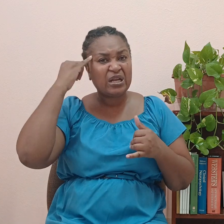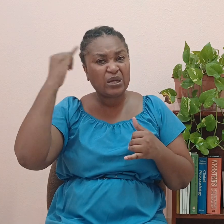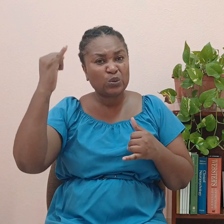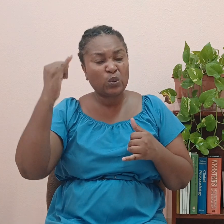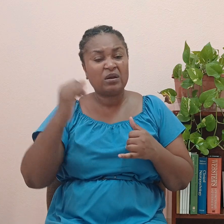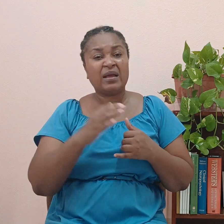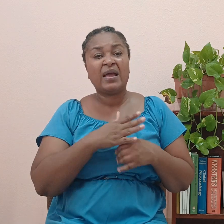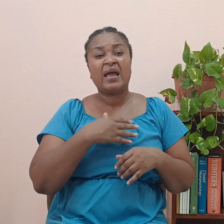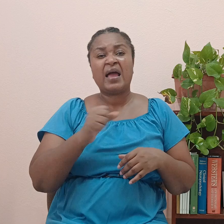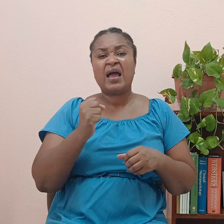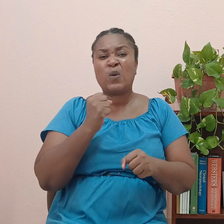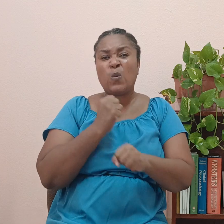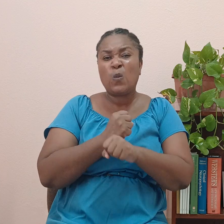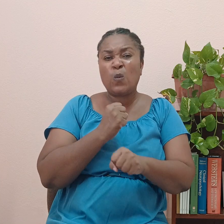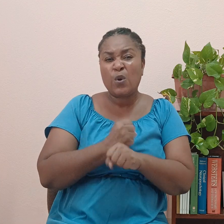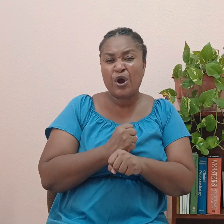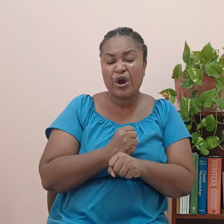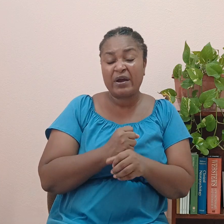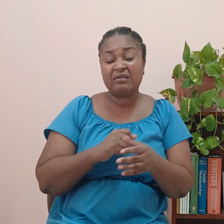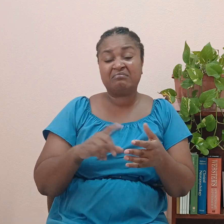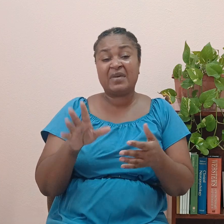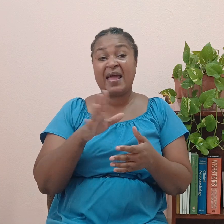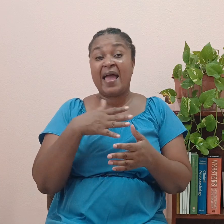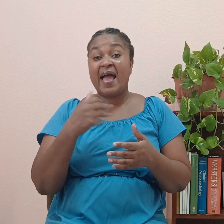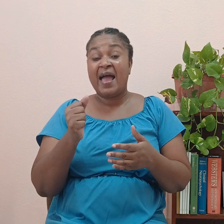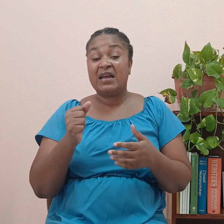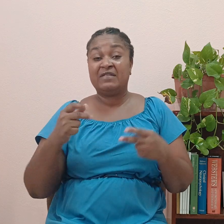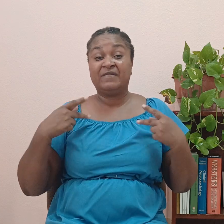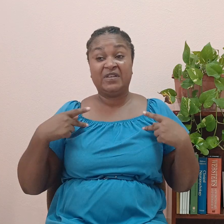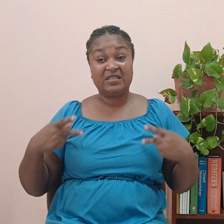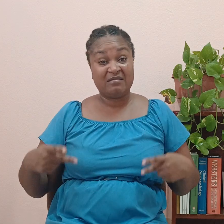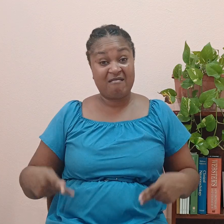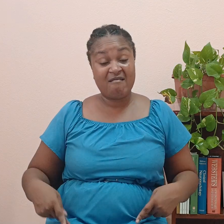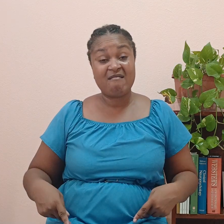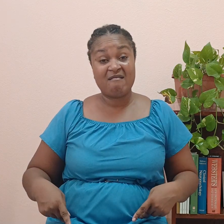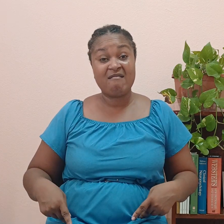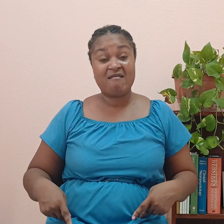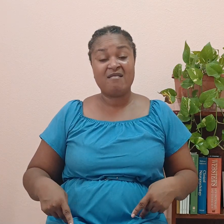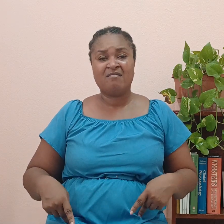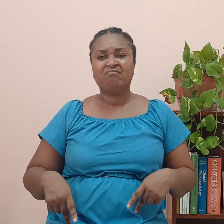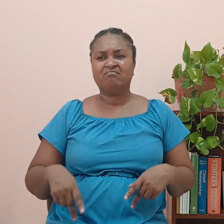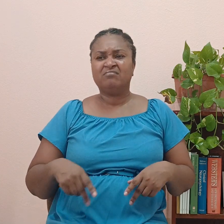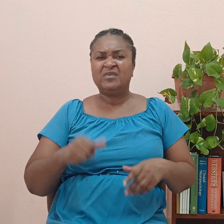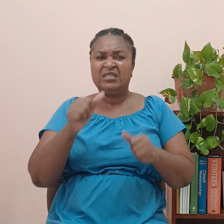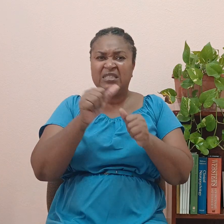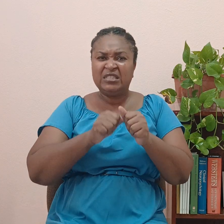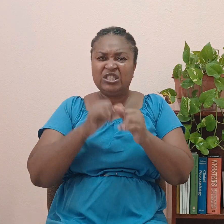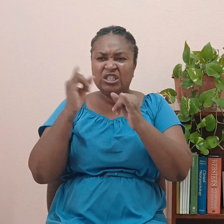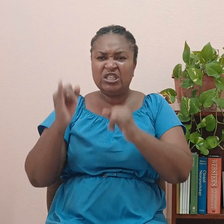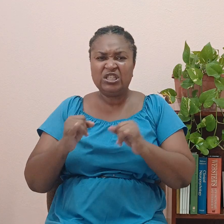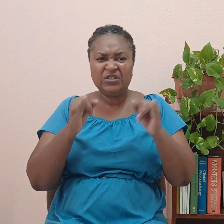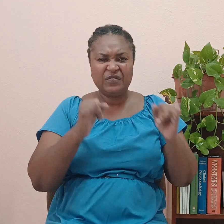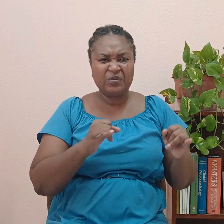occupational, and physical states of the individual and his or her surroundings.